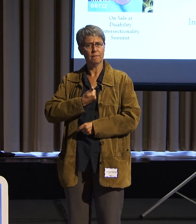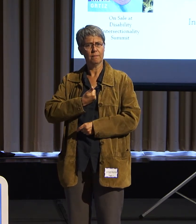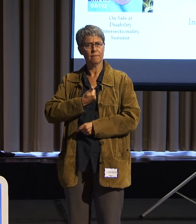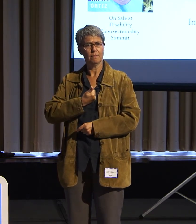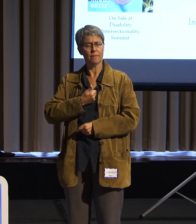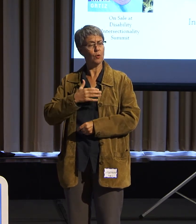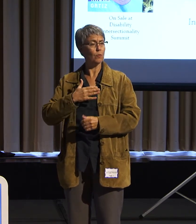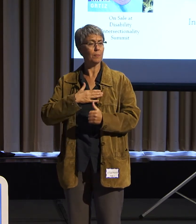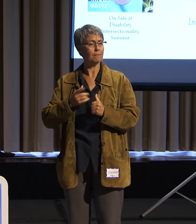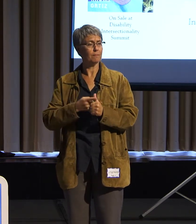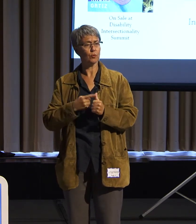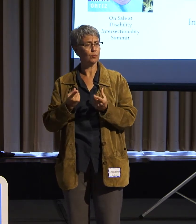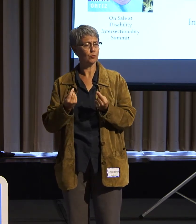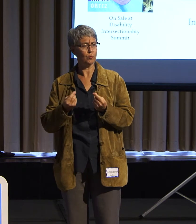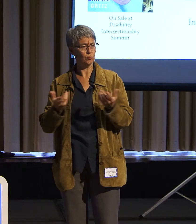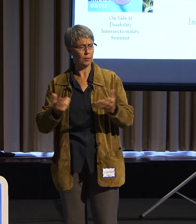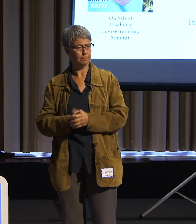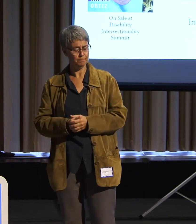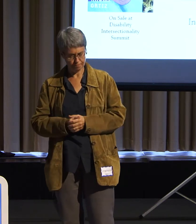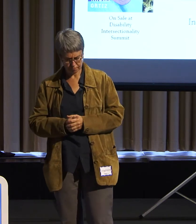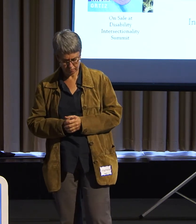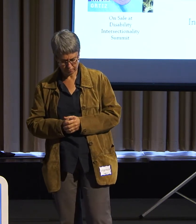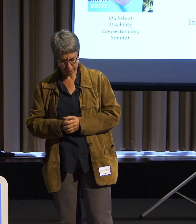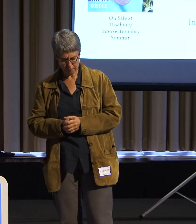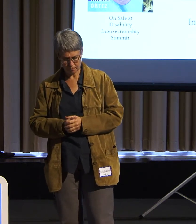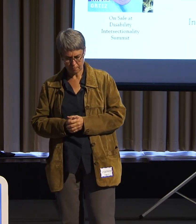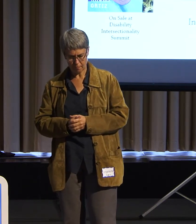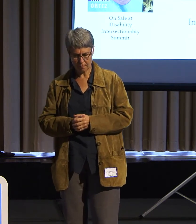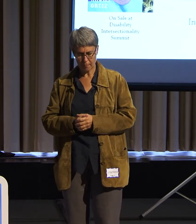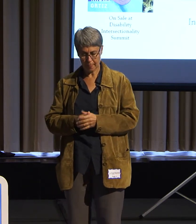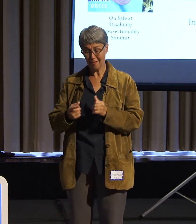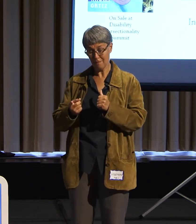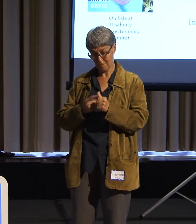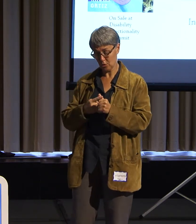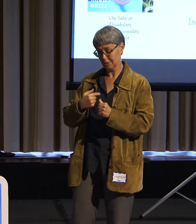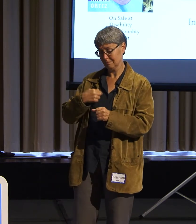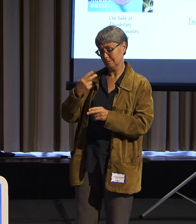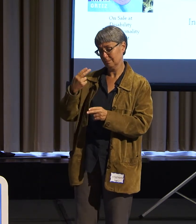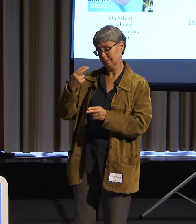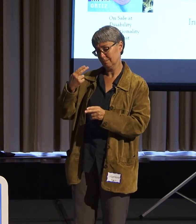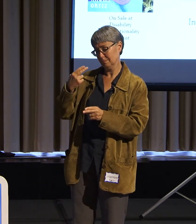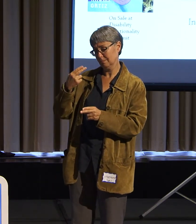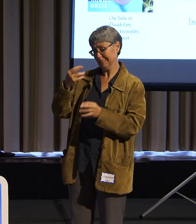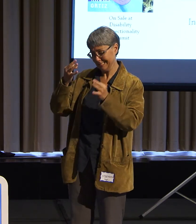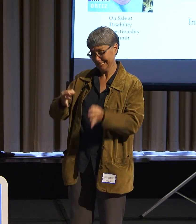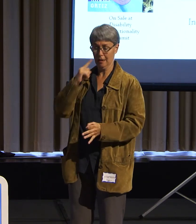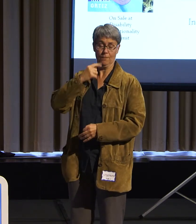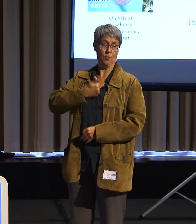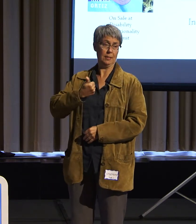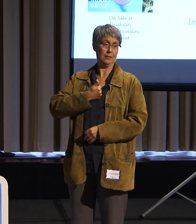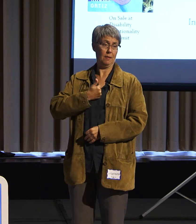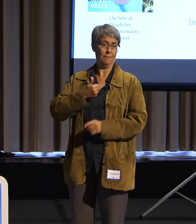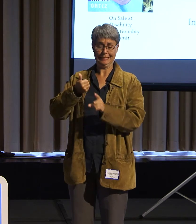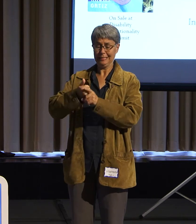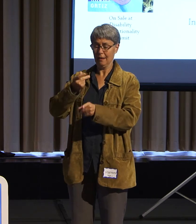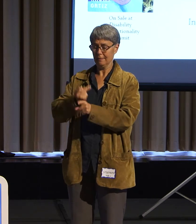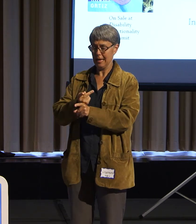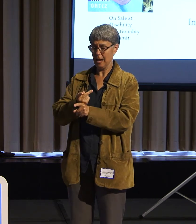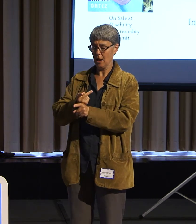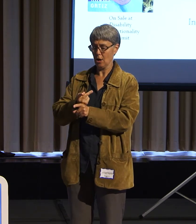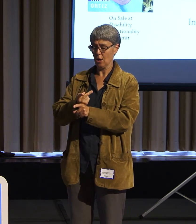I think you named something so important. And I think, first of all, there's a real beauty in embracing that we're all, would you say,